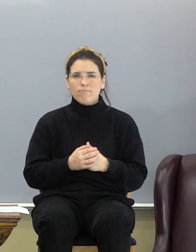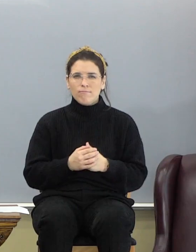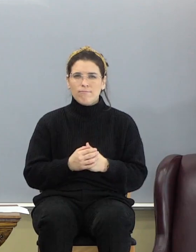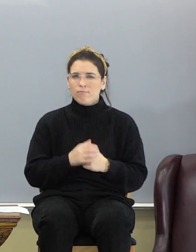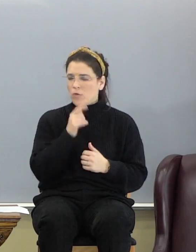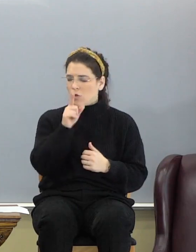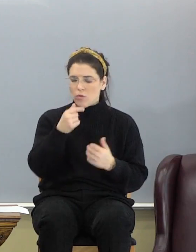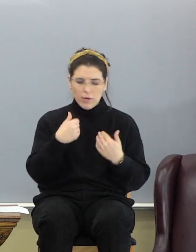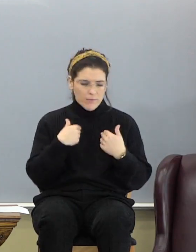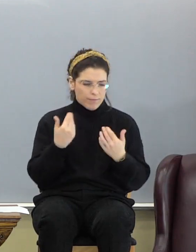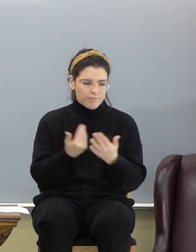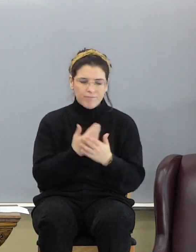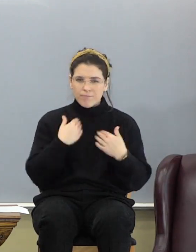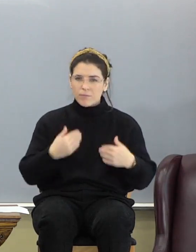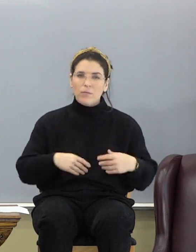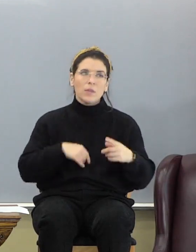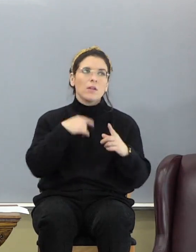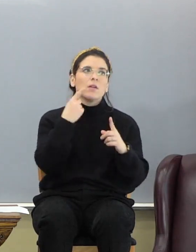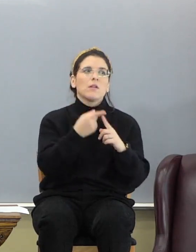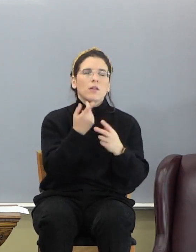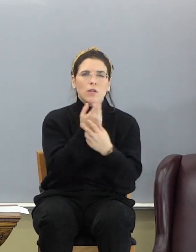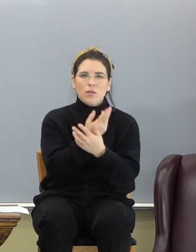But you don't get that new body until the resurrection.